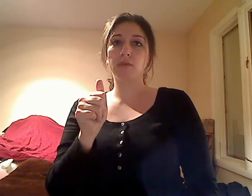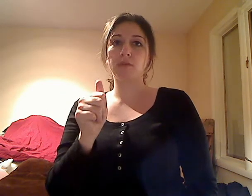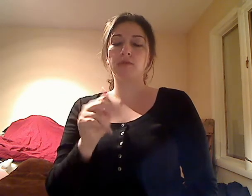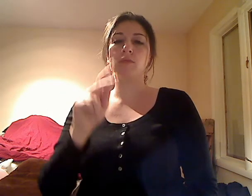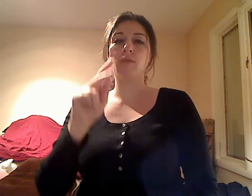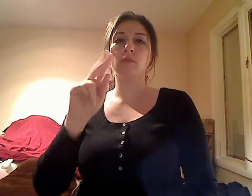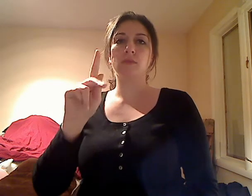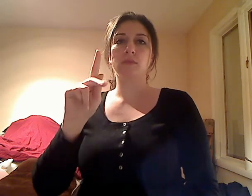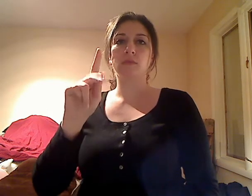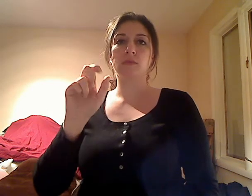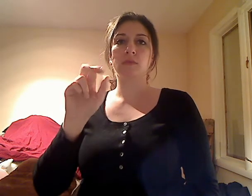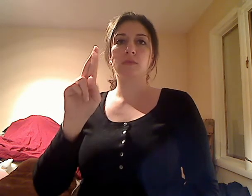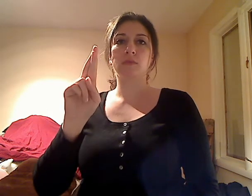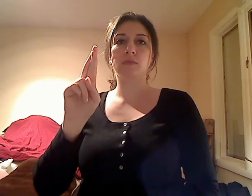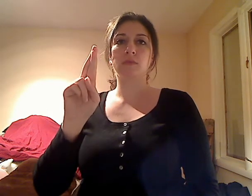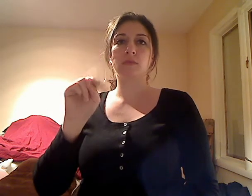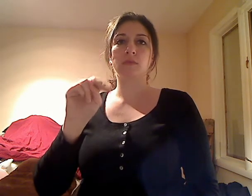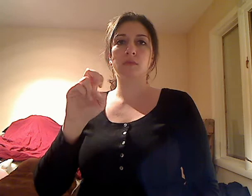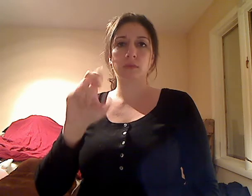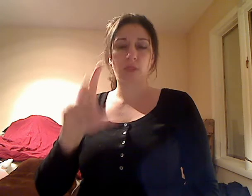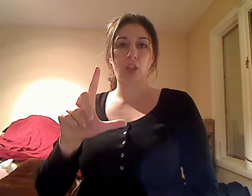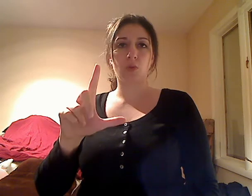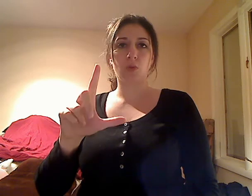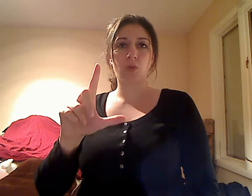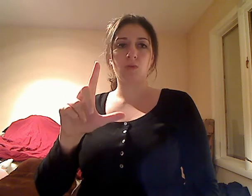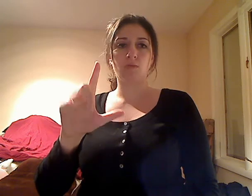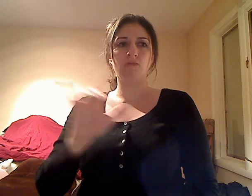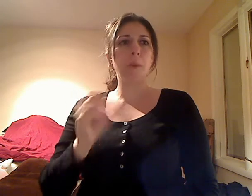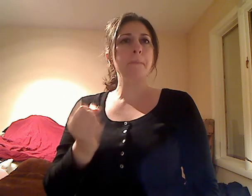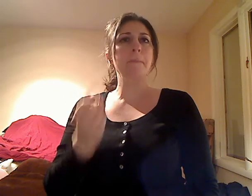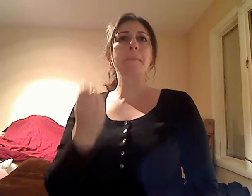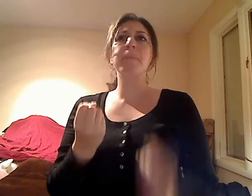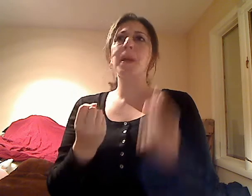2 kernels? Like a kernel popcorn,